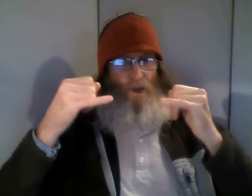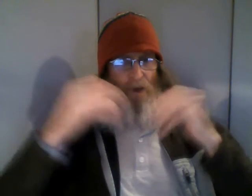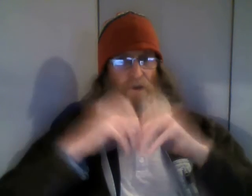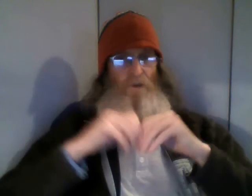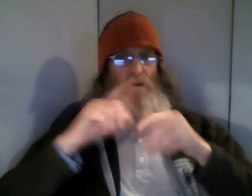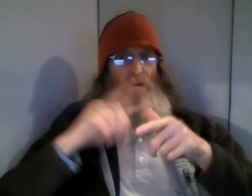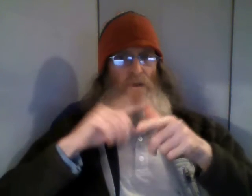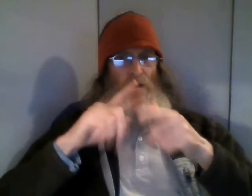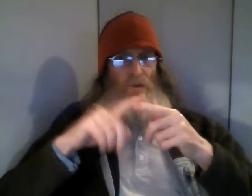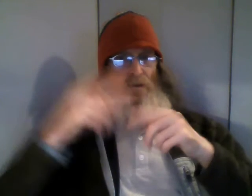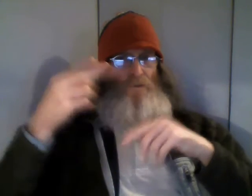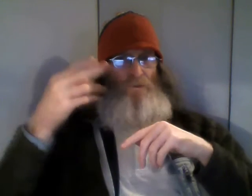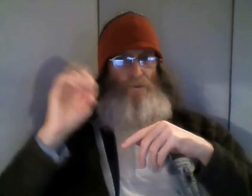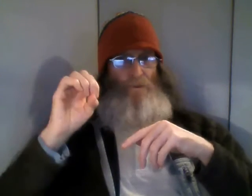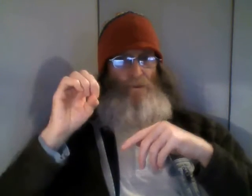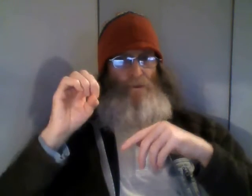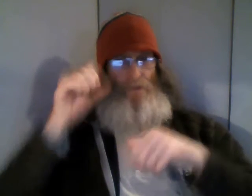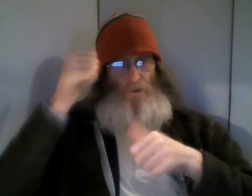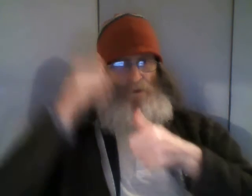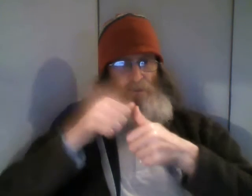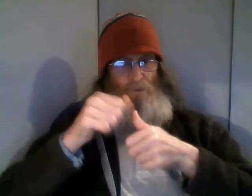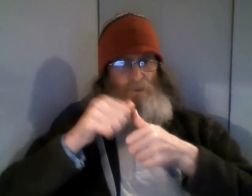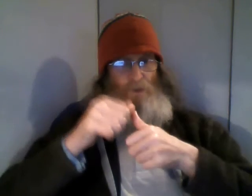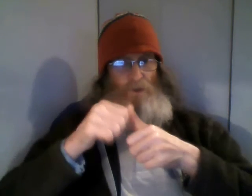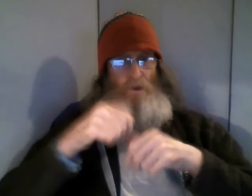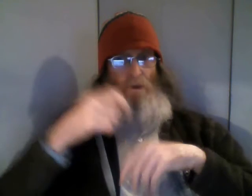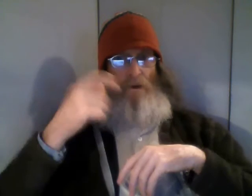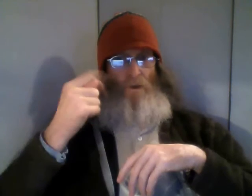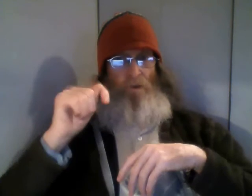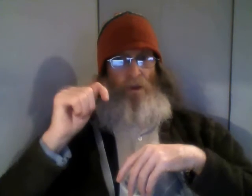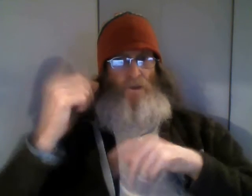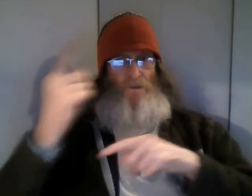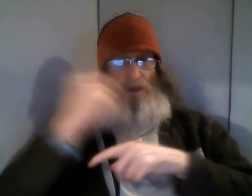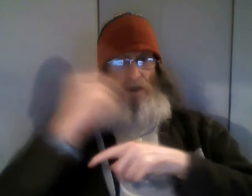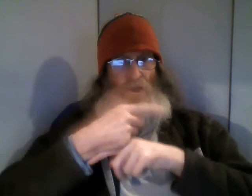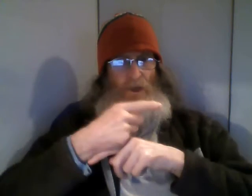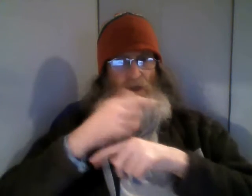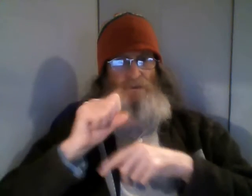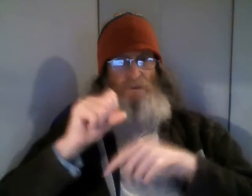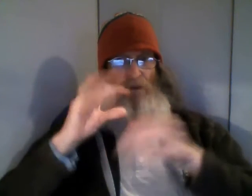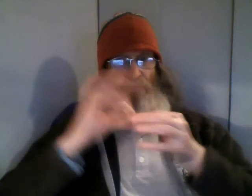physiotherapists, chiropractors, home care, and much more. If you or a loved one has a serious illness or